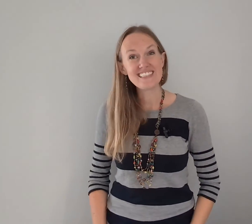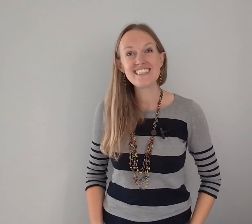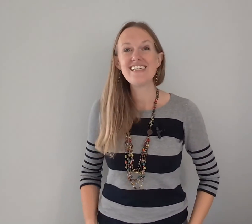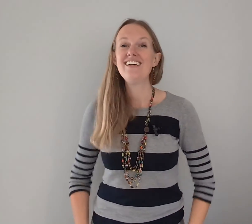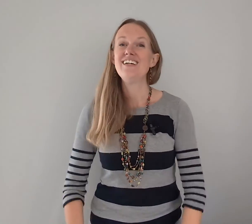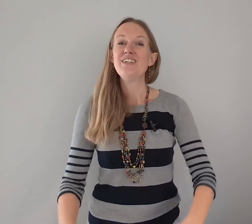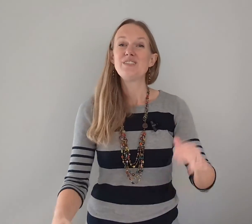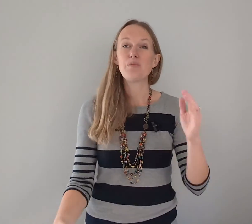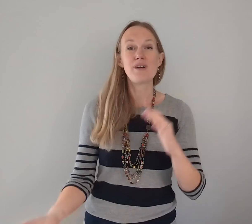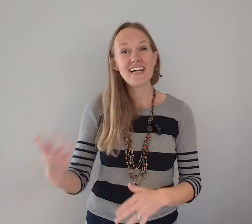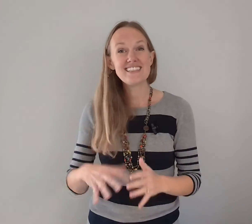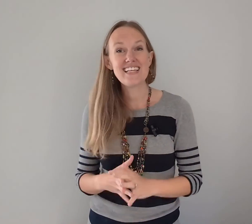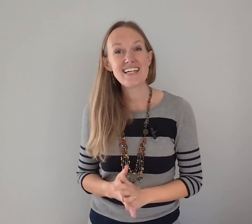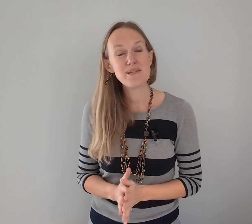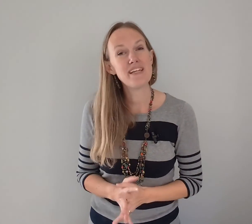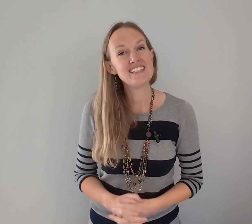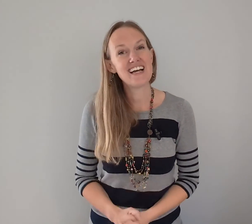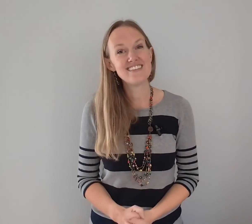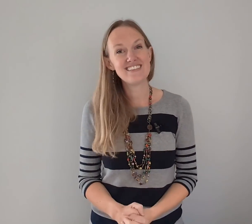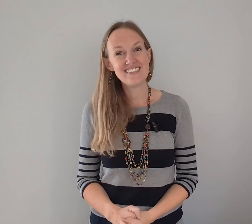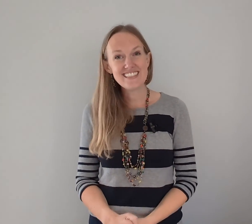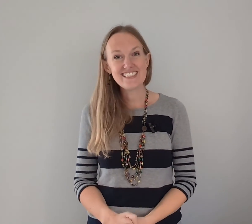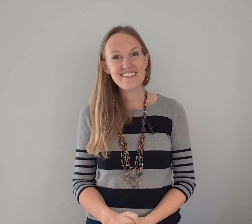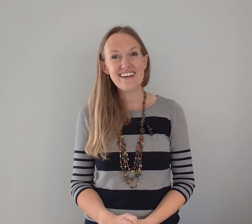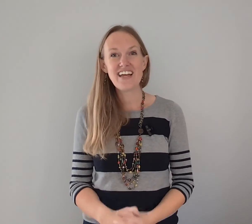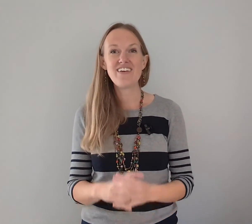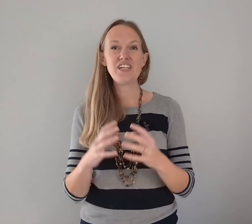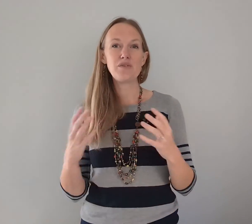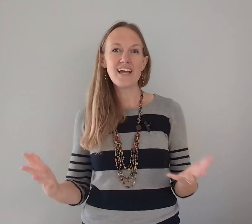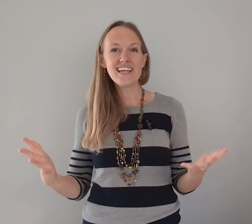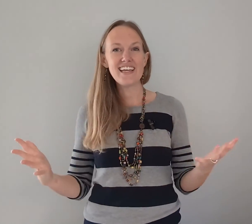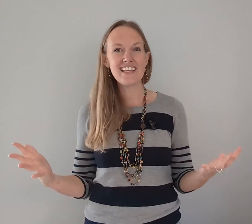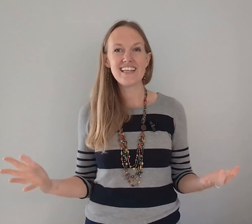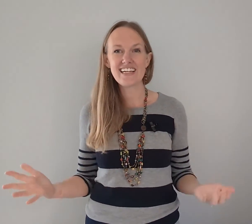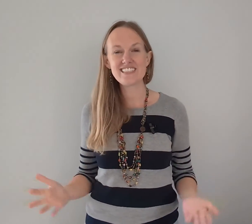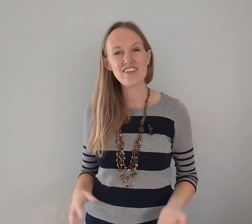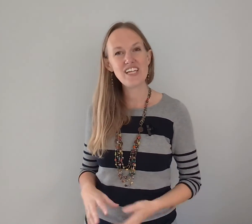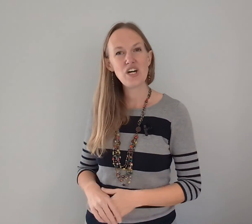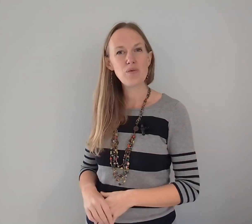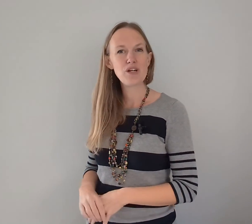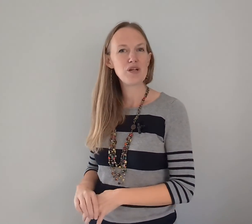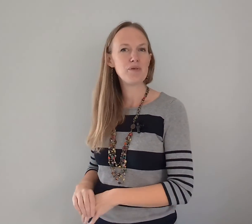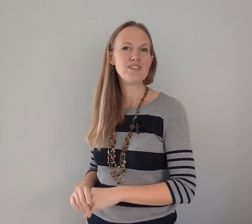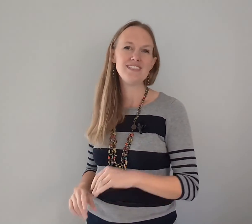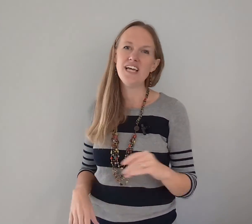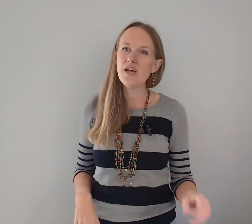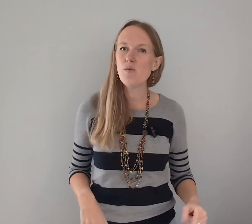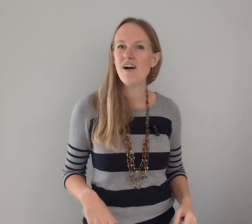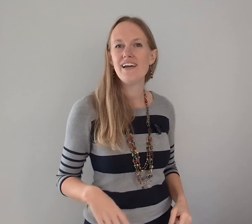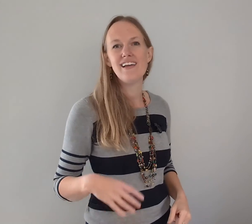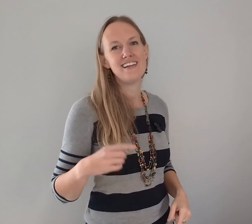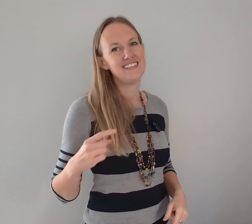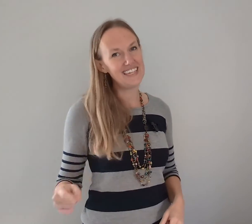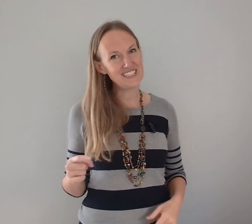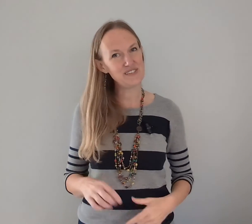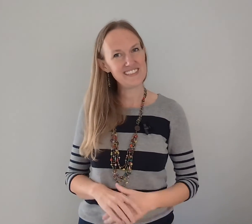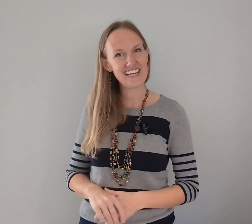bridge. So practice that as many times as you need to. And when you're ready, in the next video, we're going to put day 1 and day 2